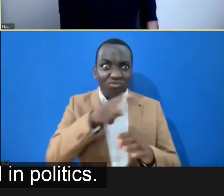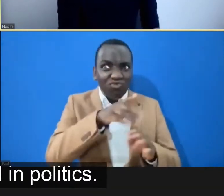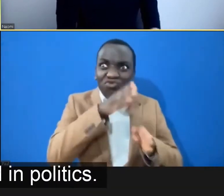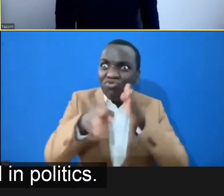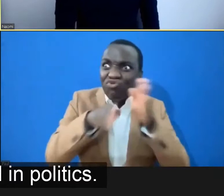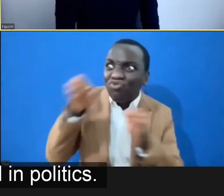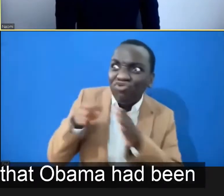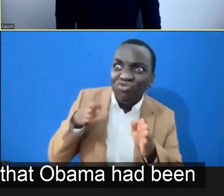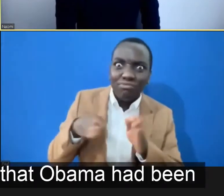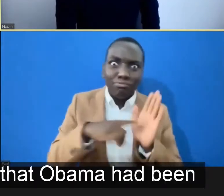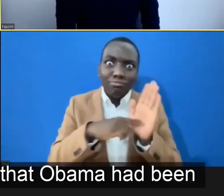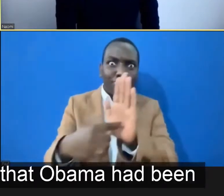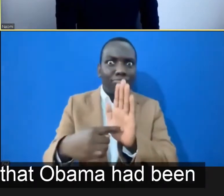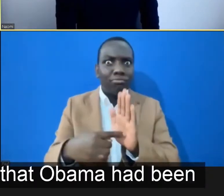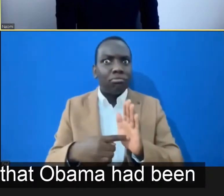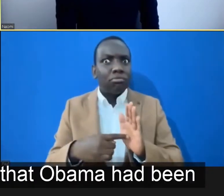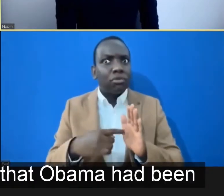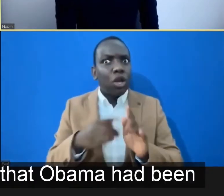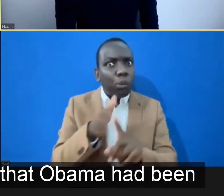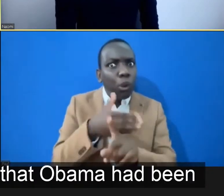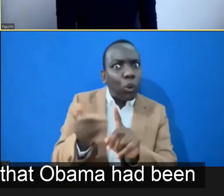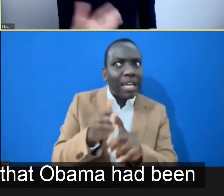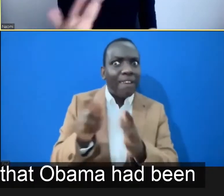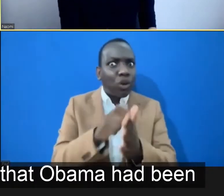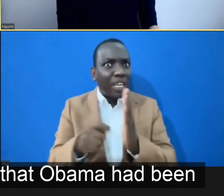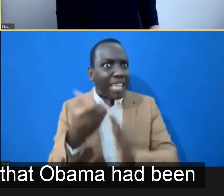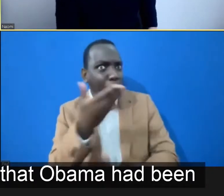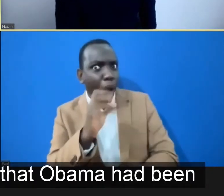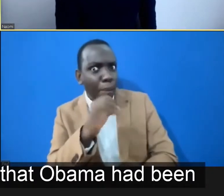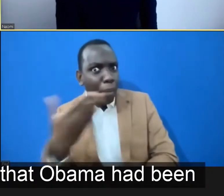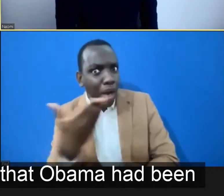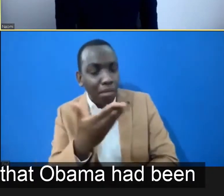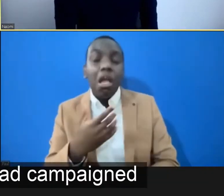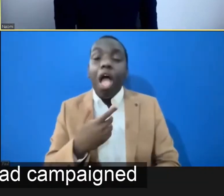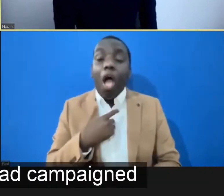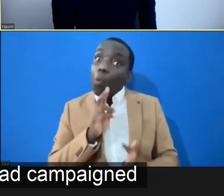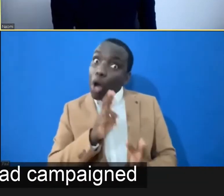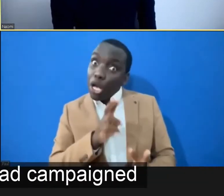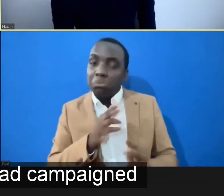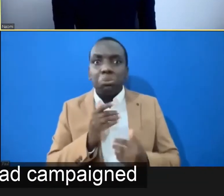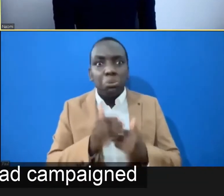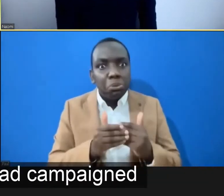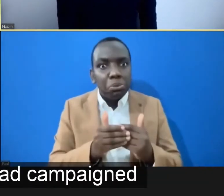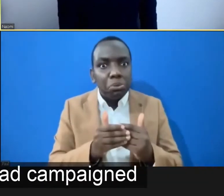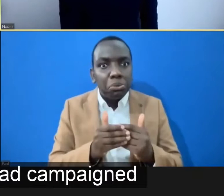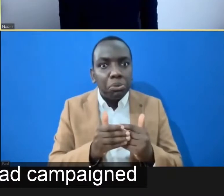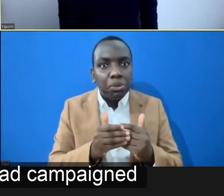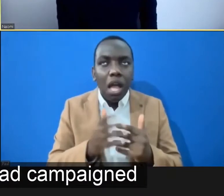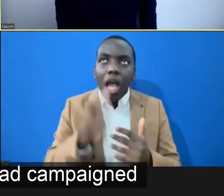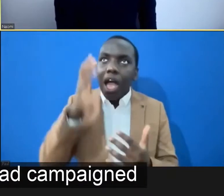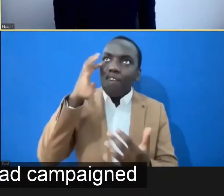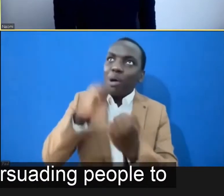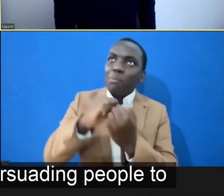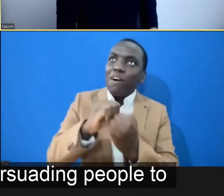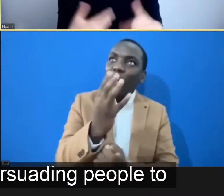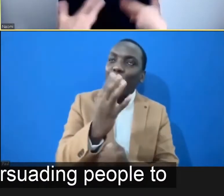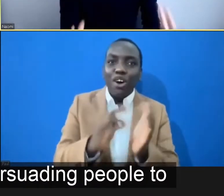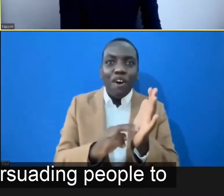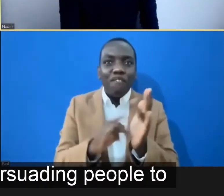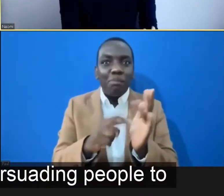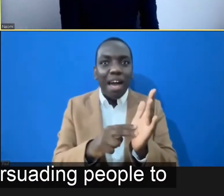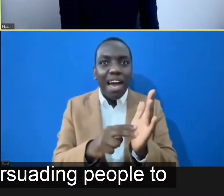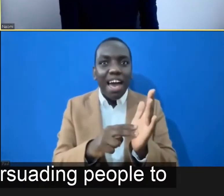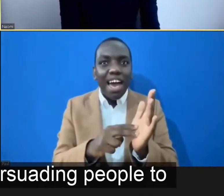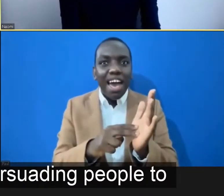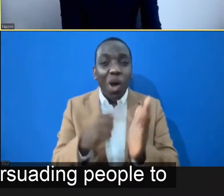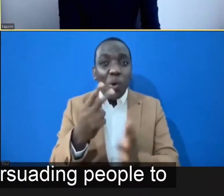politics. I was very inspired by the way that Obama had been an activist, the way he had campaigned, and the way that he was